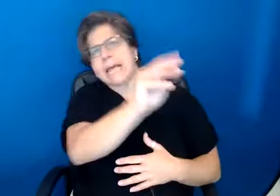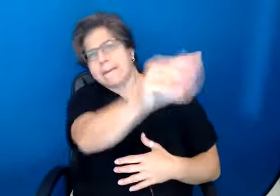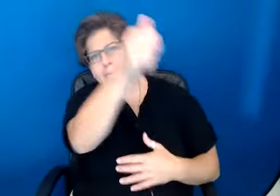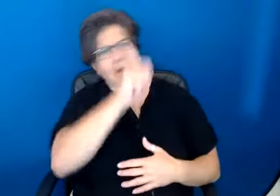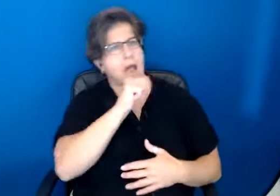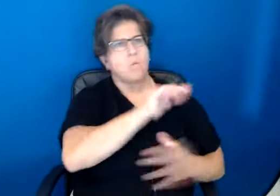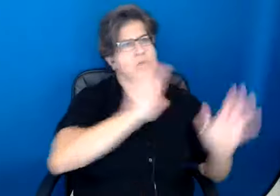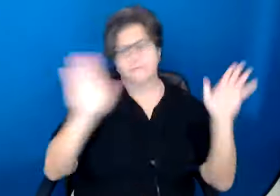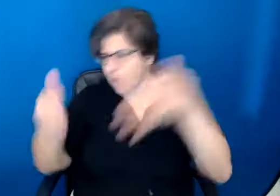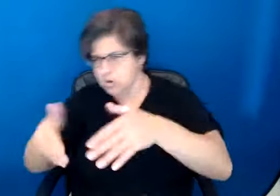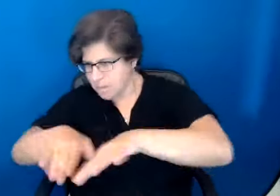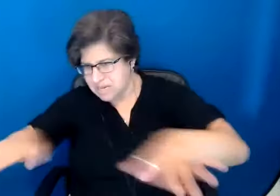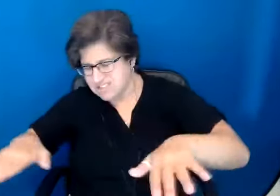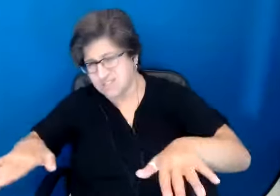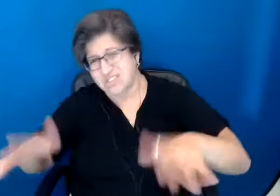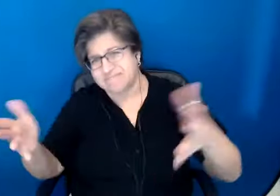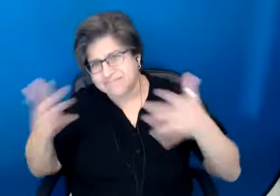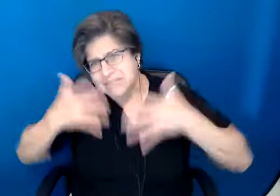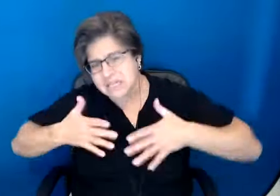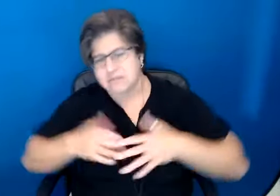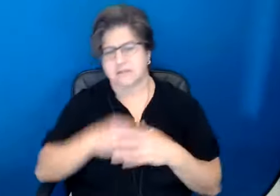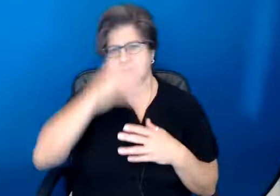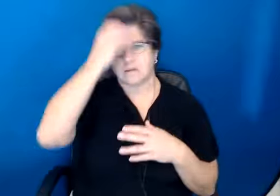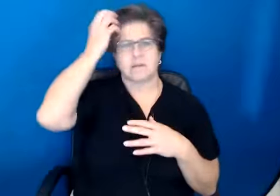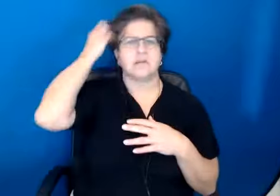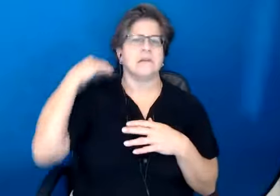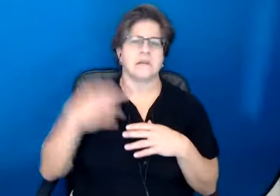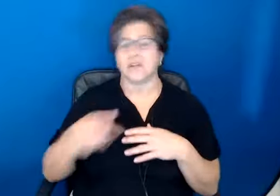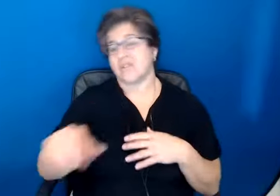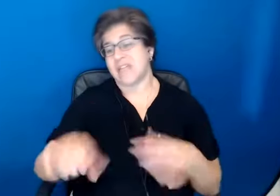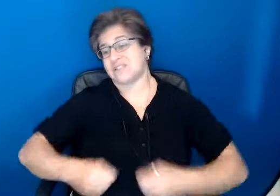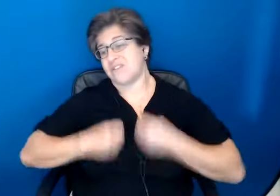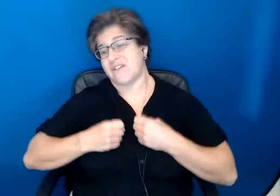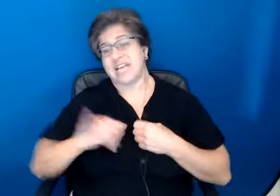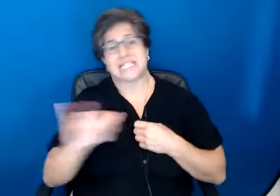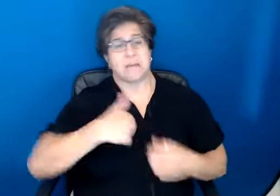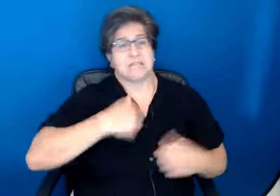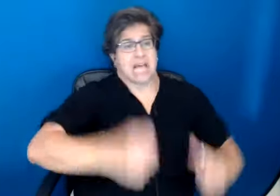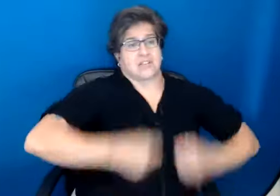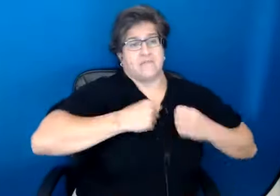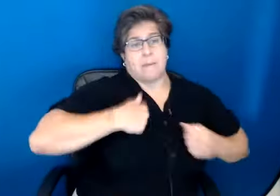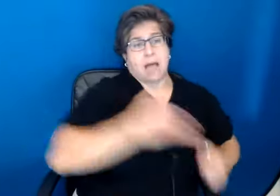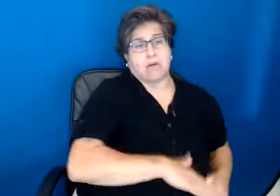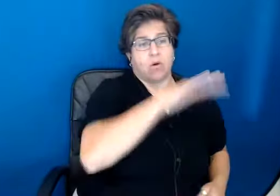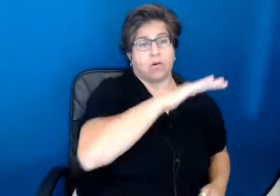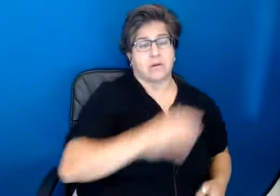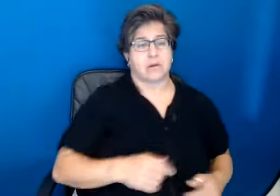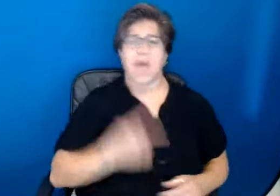react and maybe slap me or something? We were 2 adult children in carnage. Car crash waiting to happen, and there was all these wee kiddies around